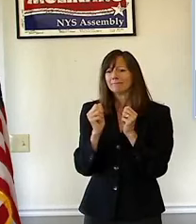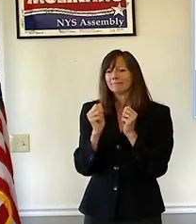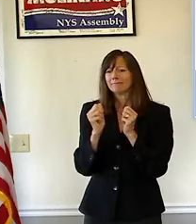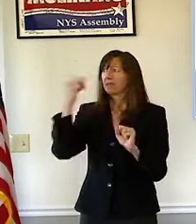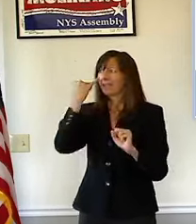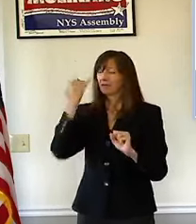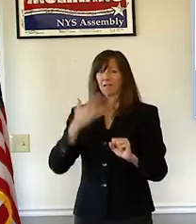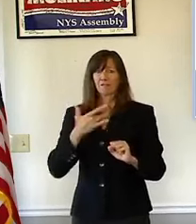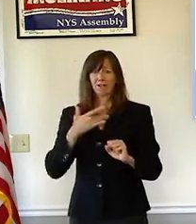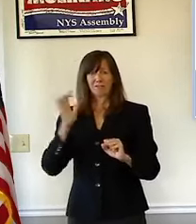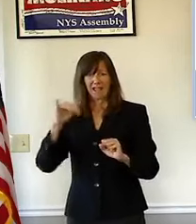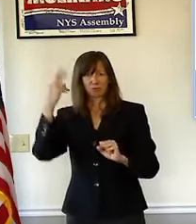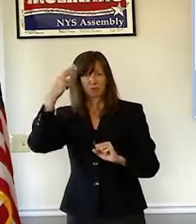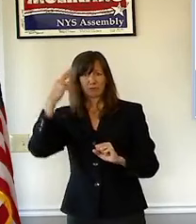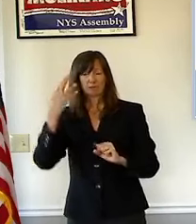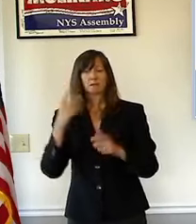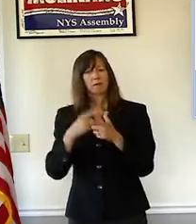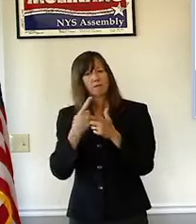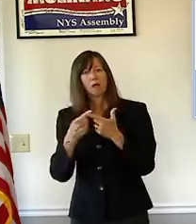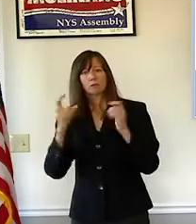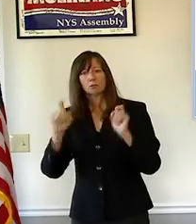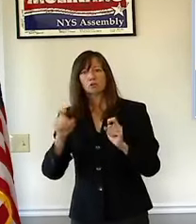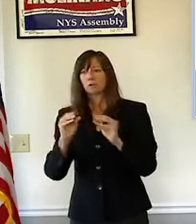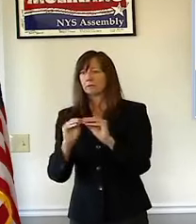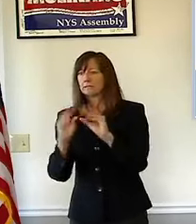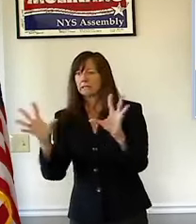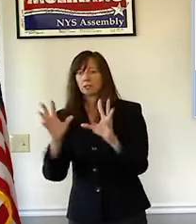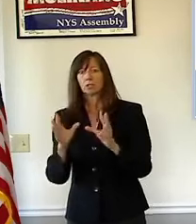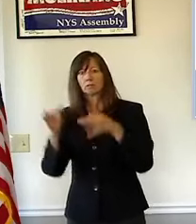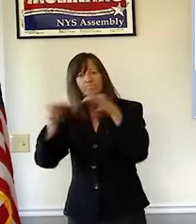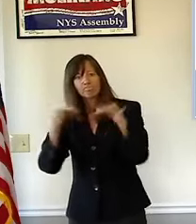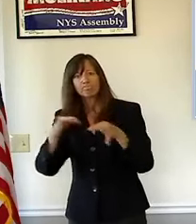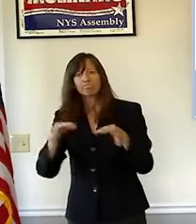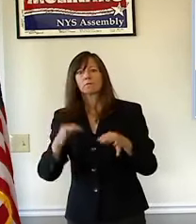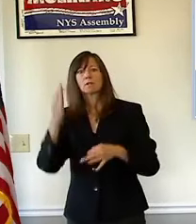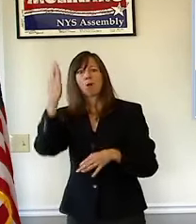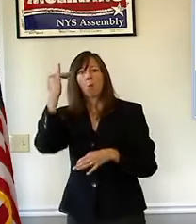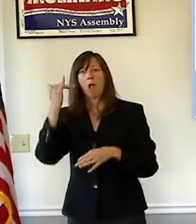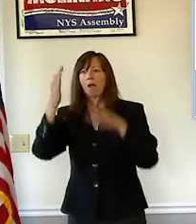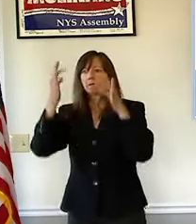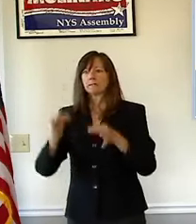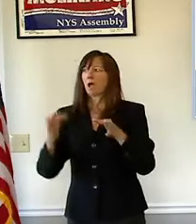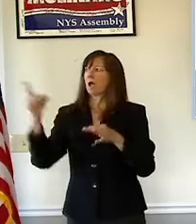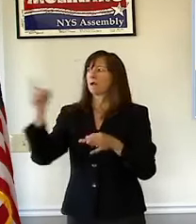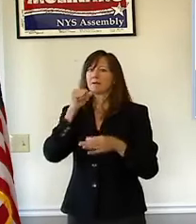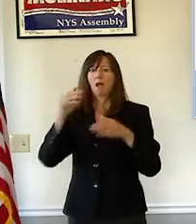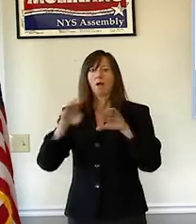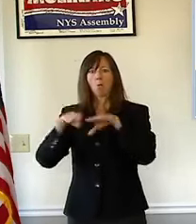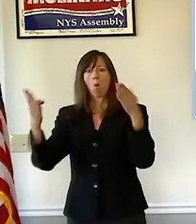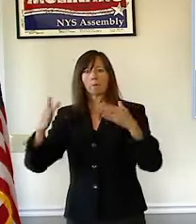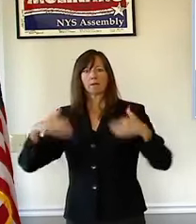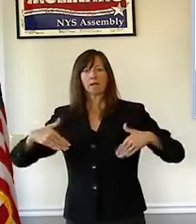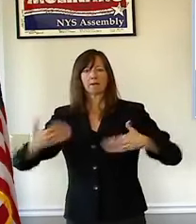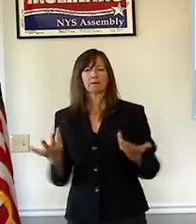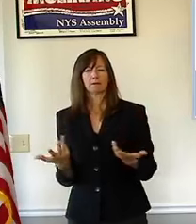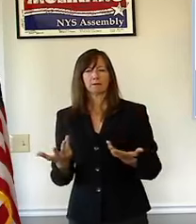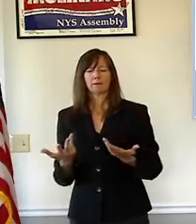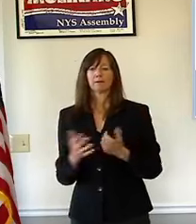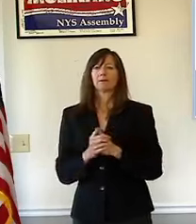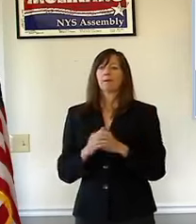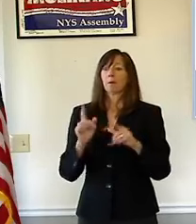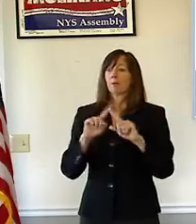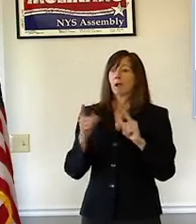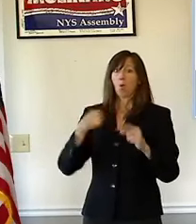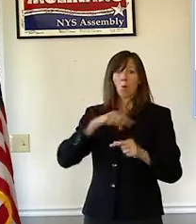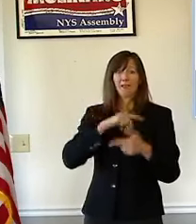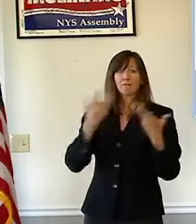earlier on, and there ought to have been some clarity as to why that decision was being made. We have asked for the metrics. What is the data